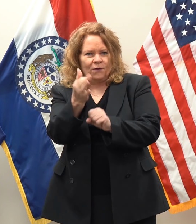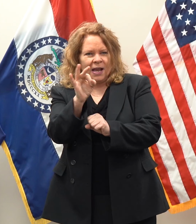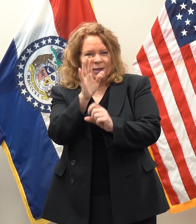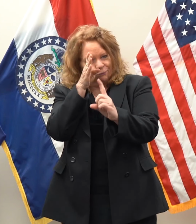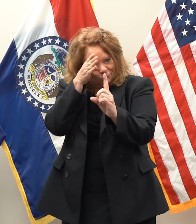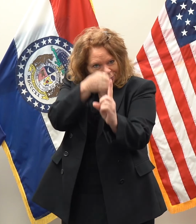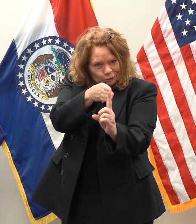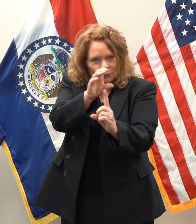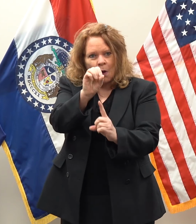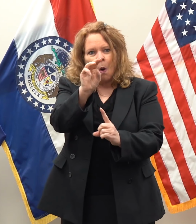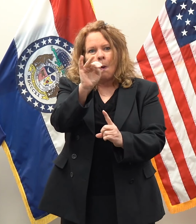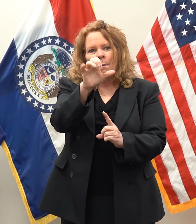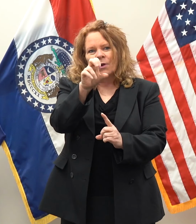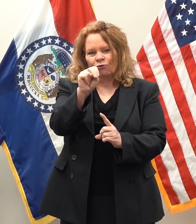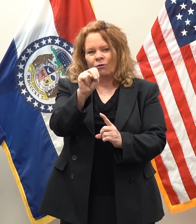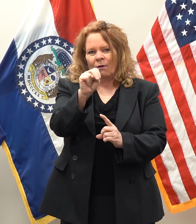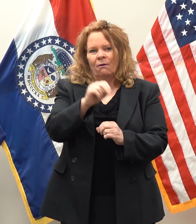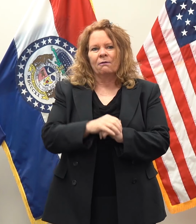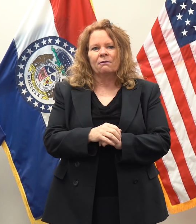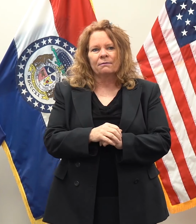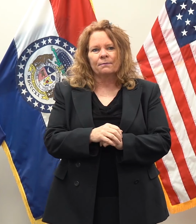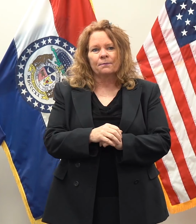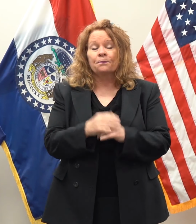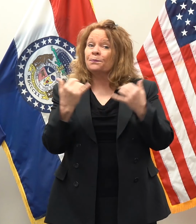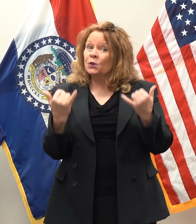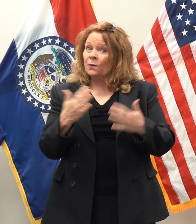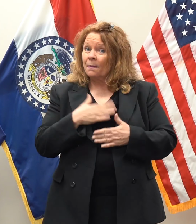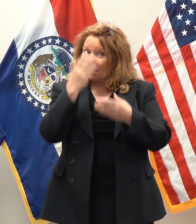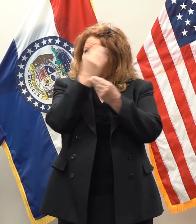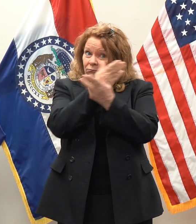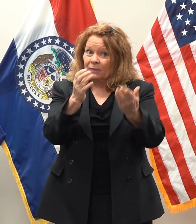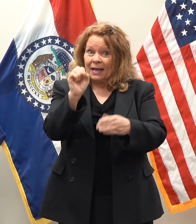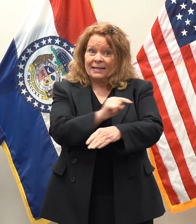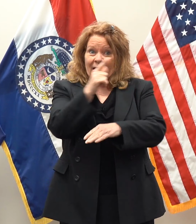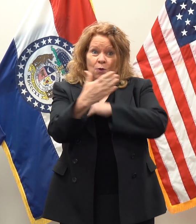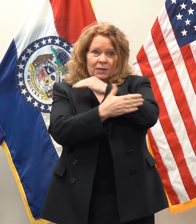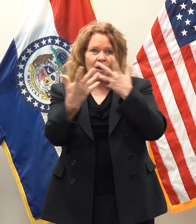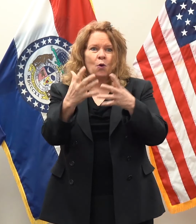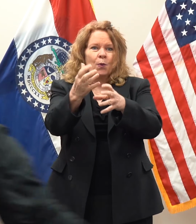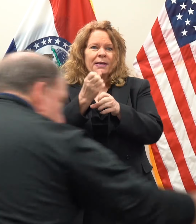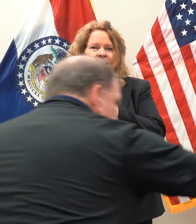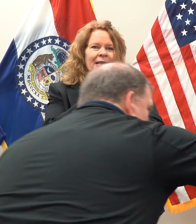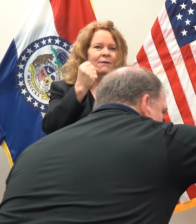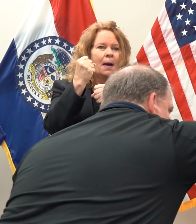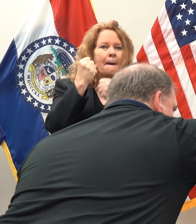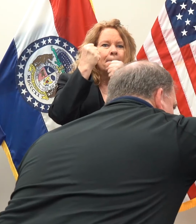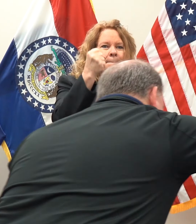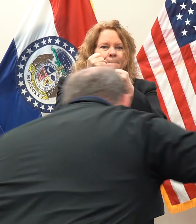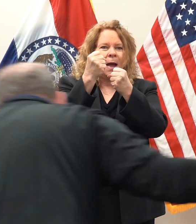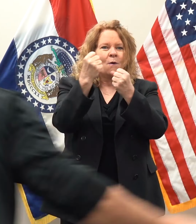the Omicron variant of the virus. Today, I'm happy to announce that St. Louis County has received this powerful new